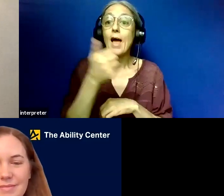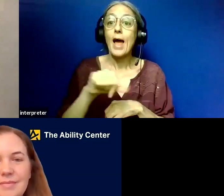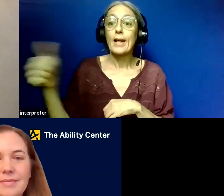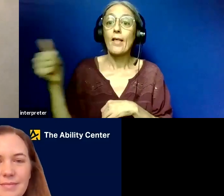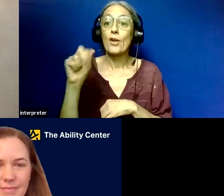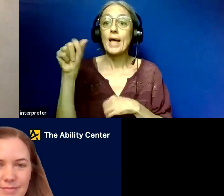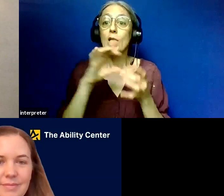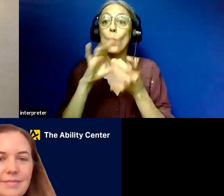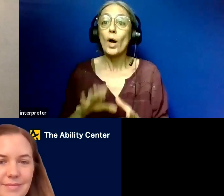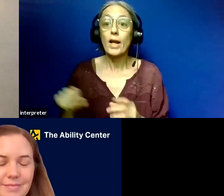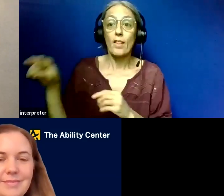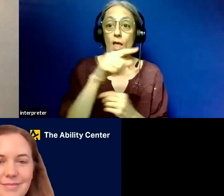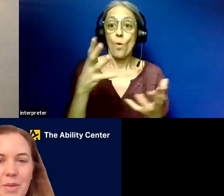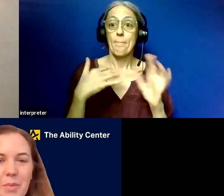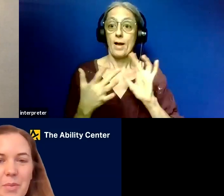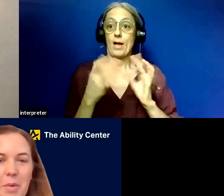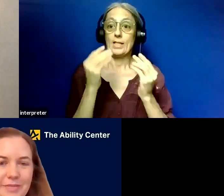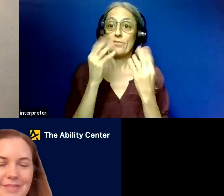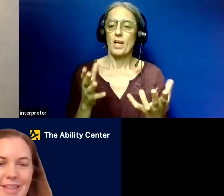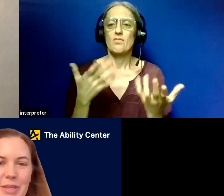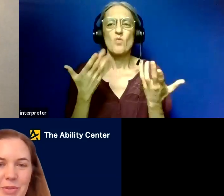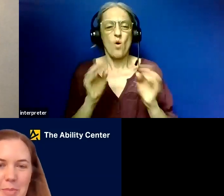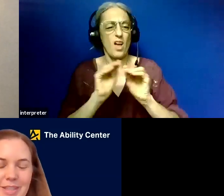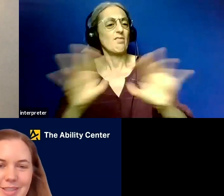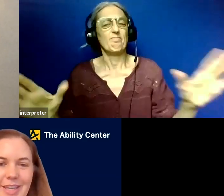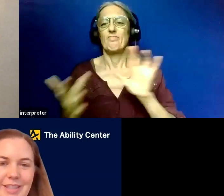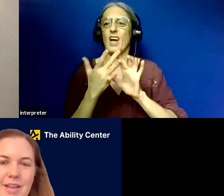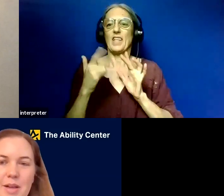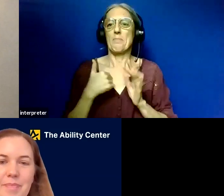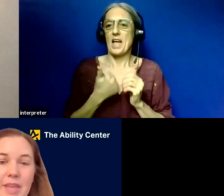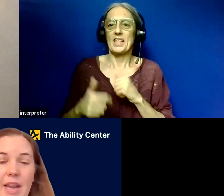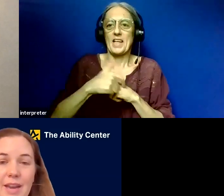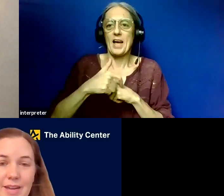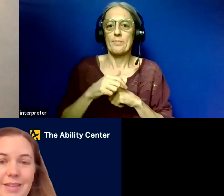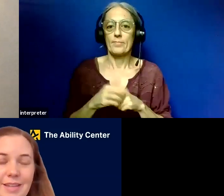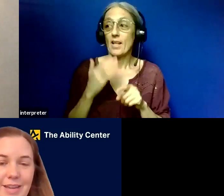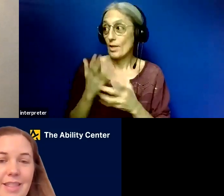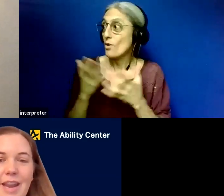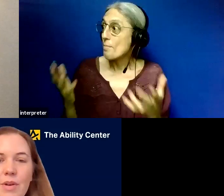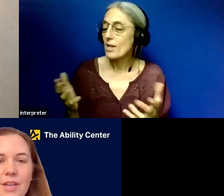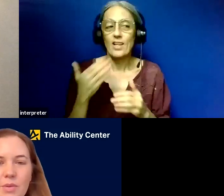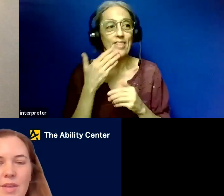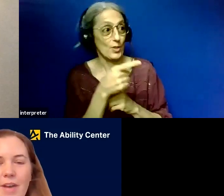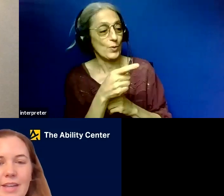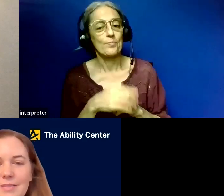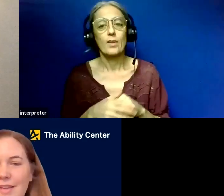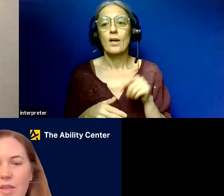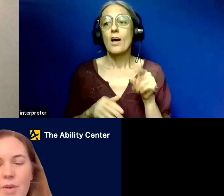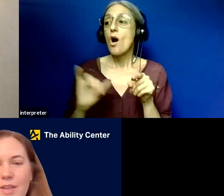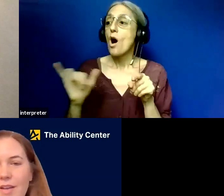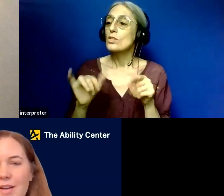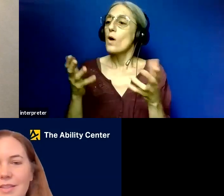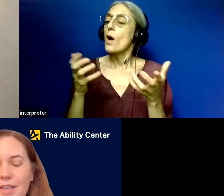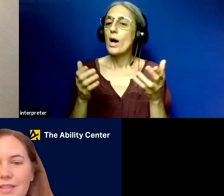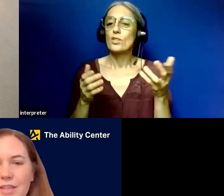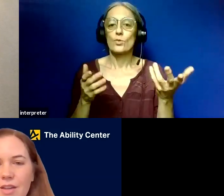information, please feel free to share it with them. Wonderful. Thank you so much. Thank you very much. And then I would also invite